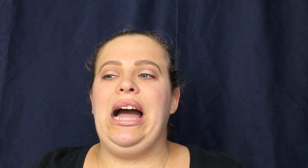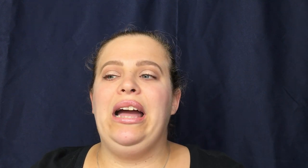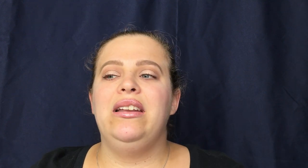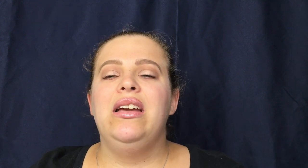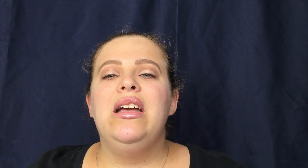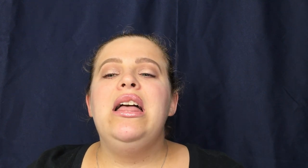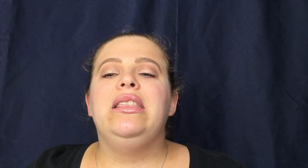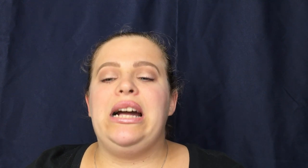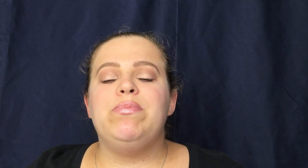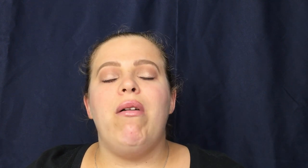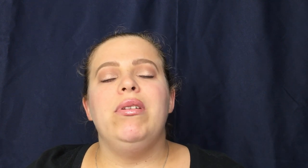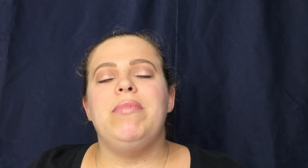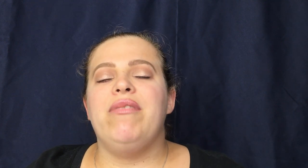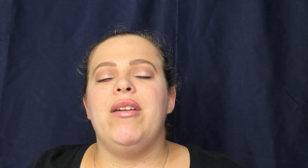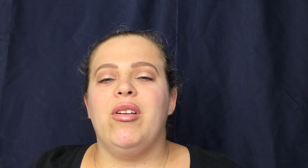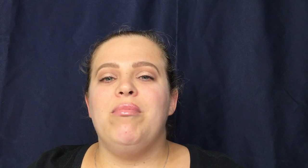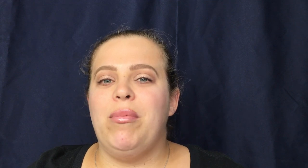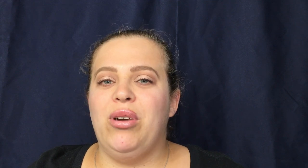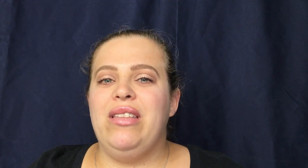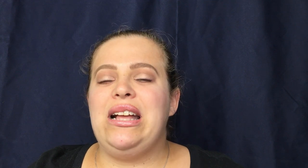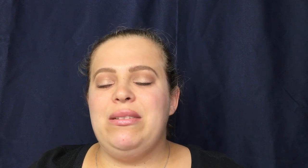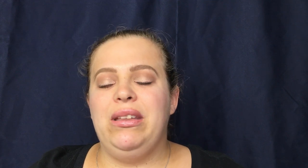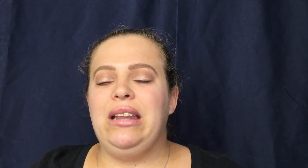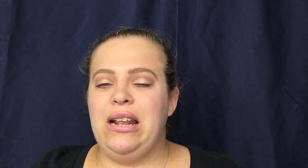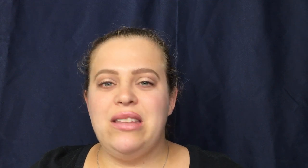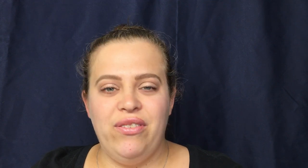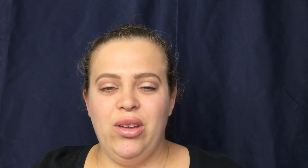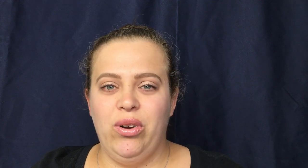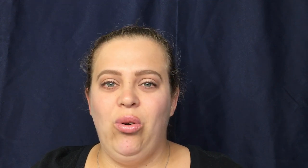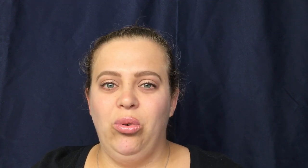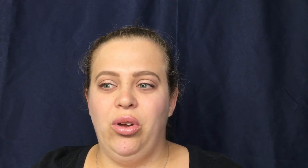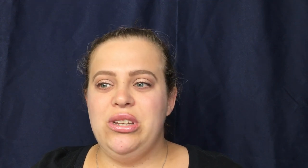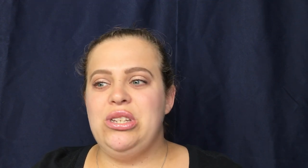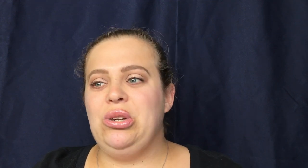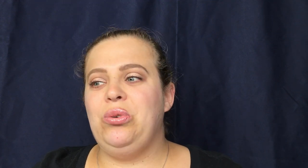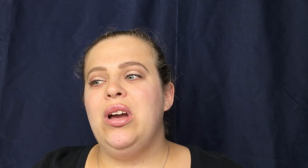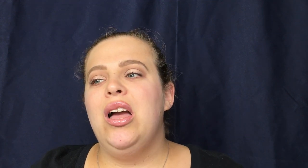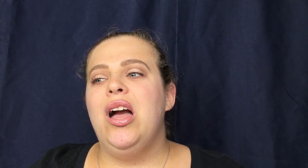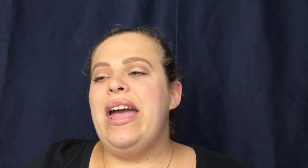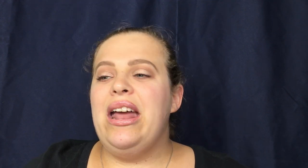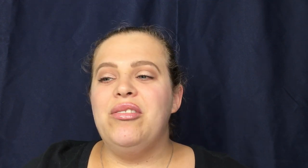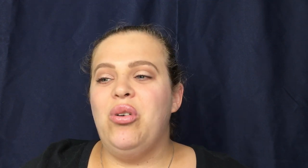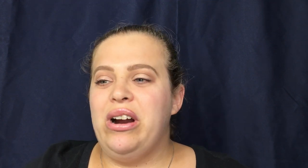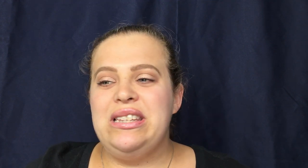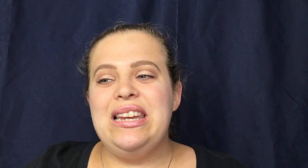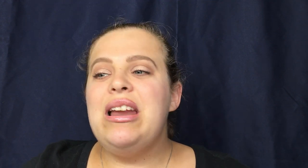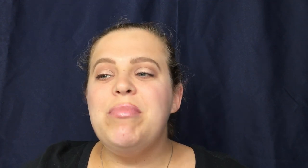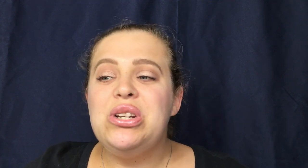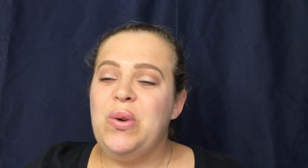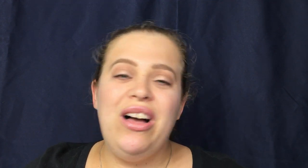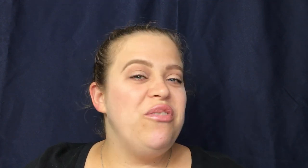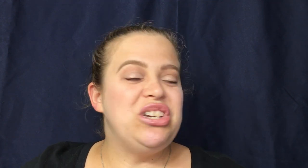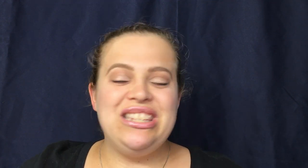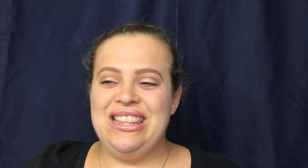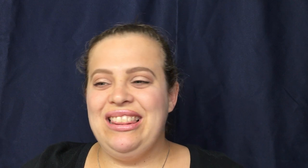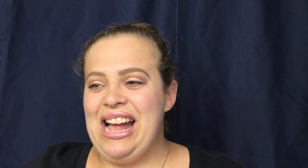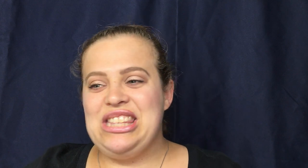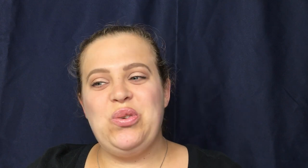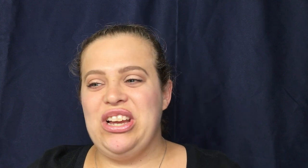that that's probably my favorite memory. That's something that I definitely want to hold on to. And of course, number 12, which is the last